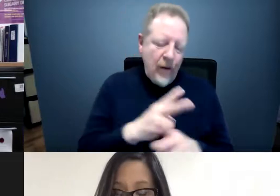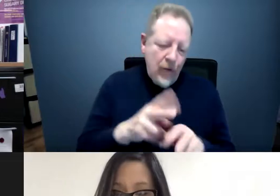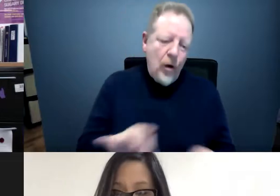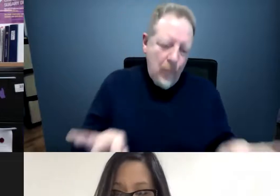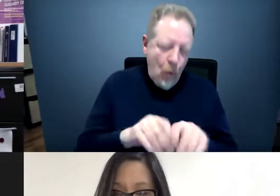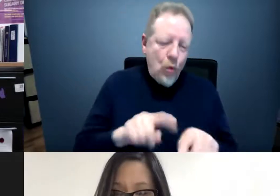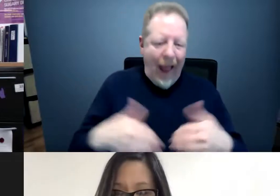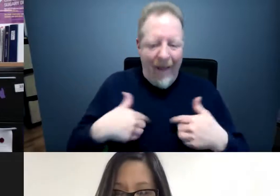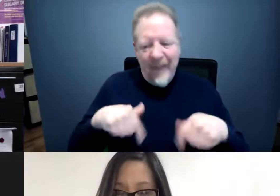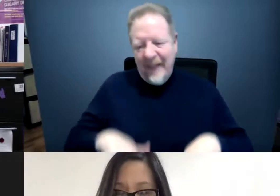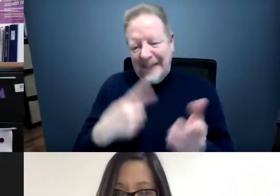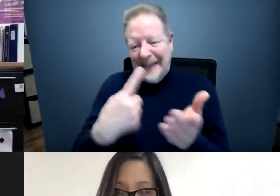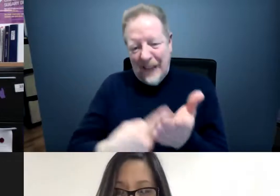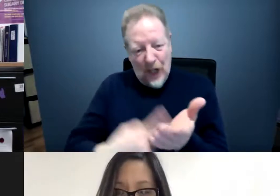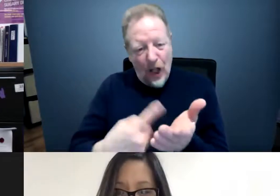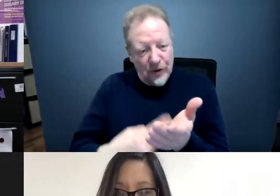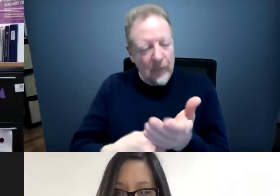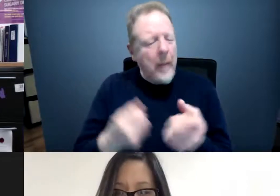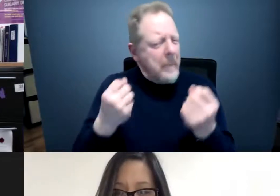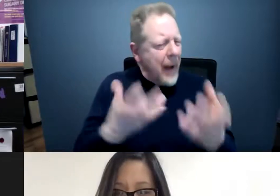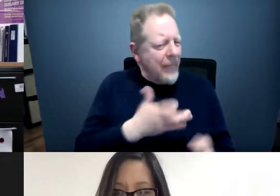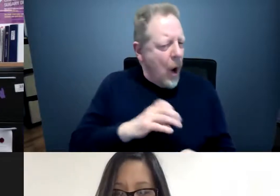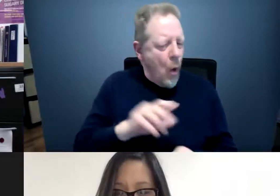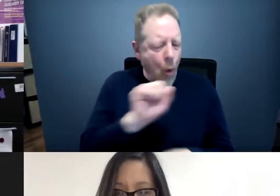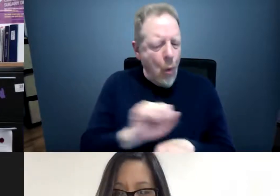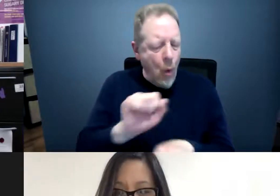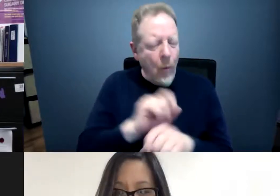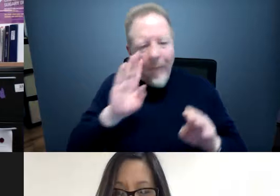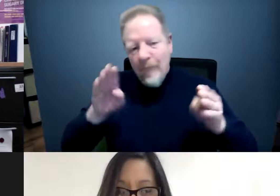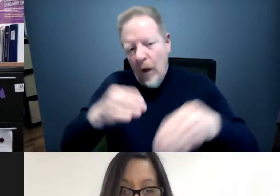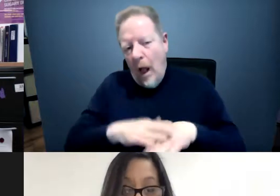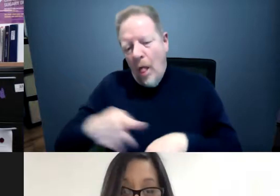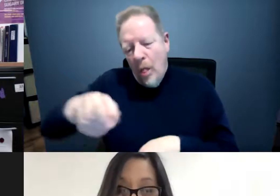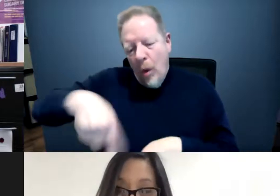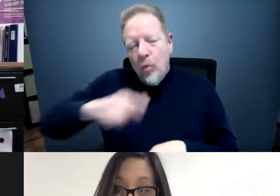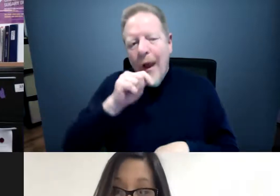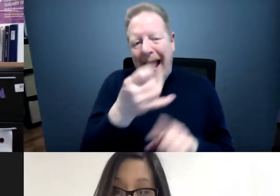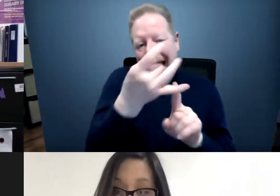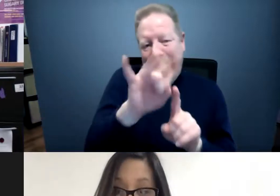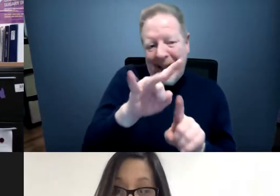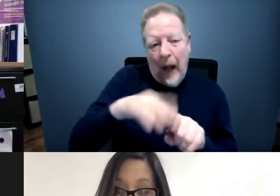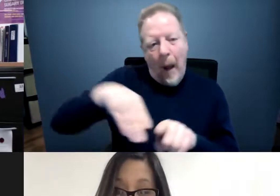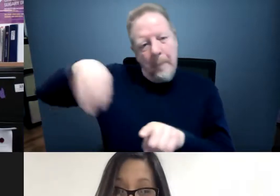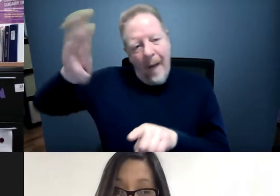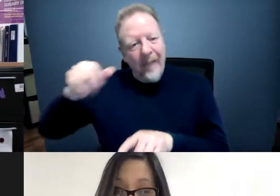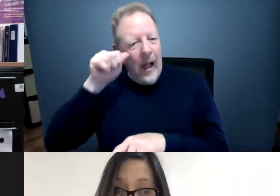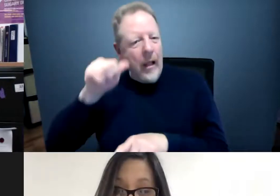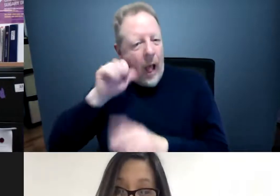have. A lot of our work focuses on those who are age 18 and above, so the adult population. And so